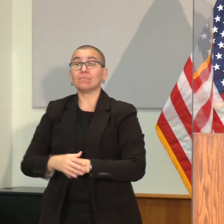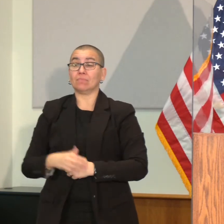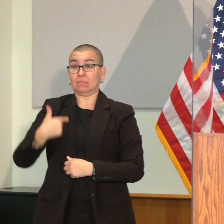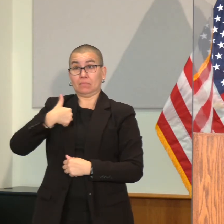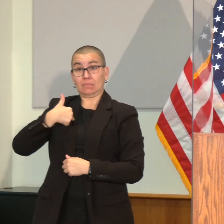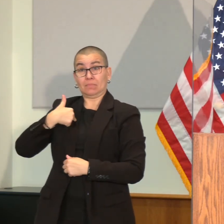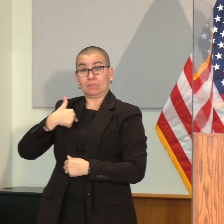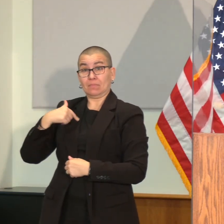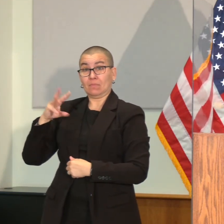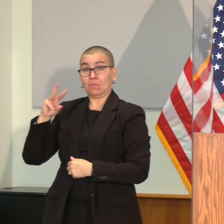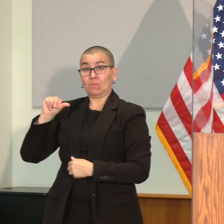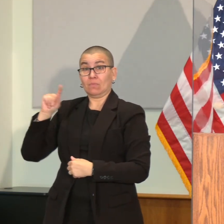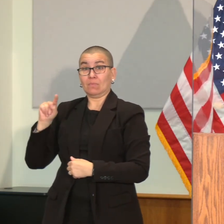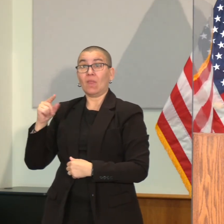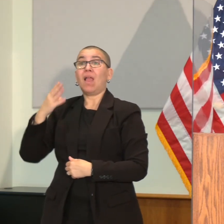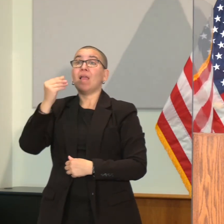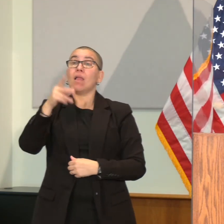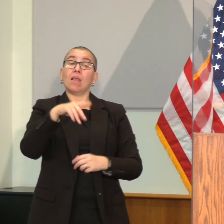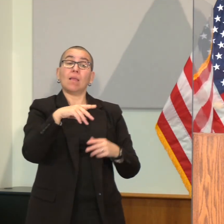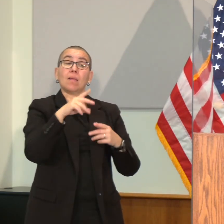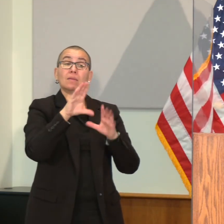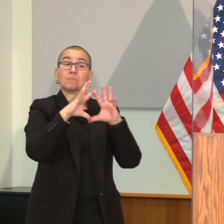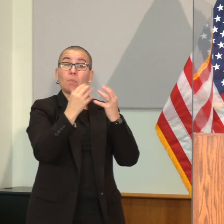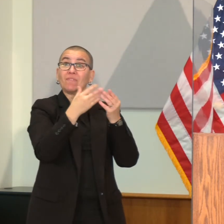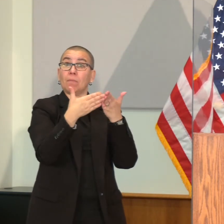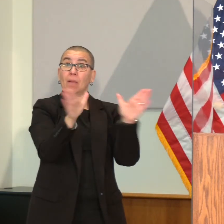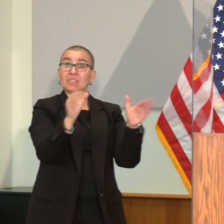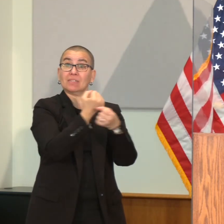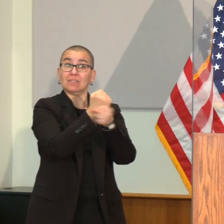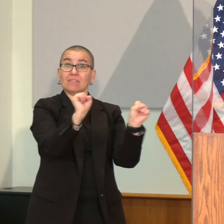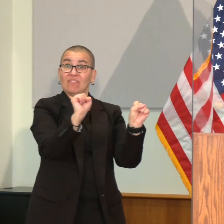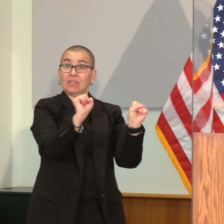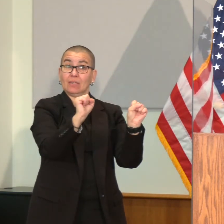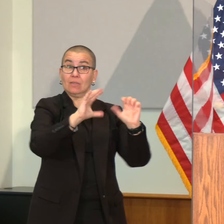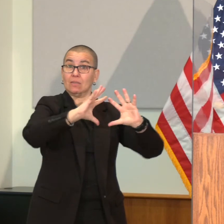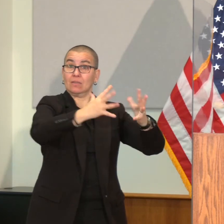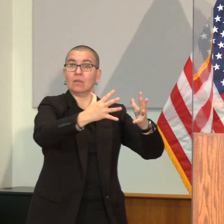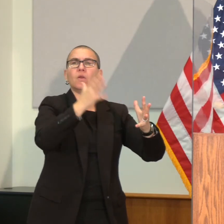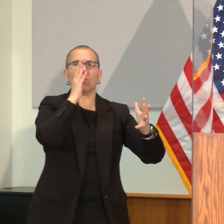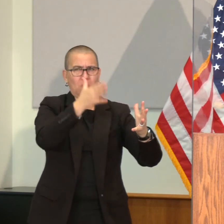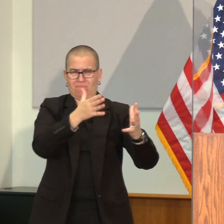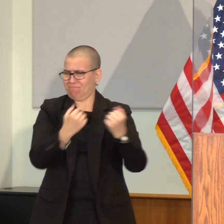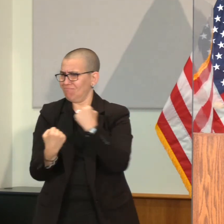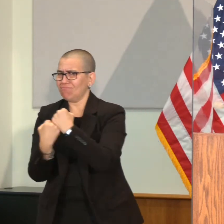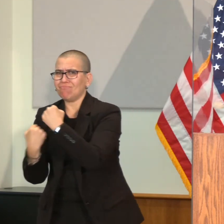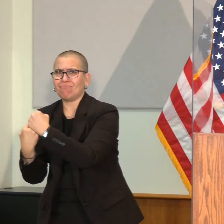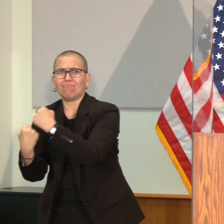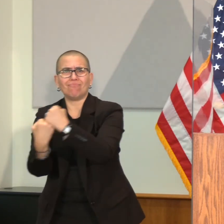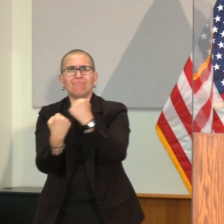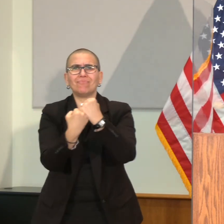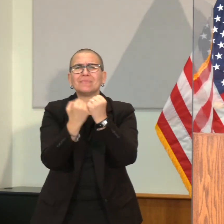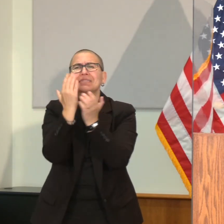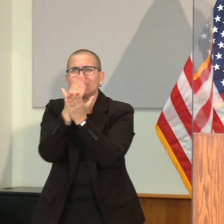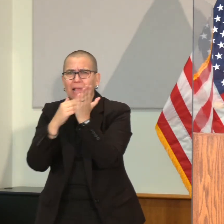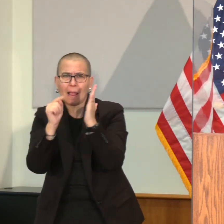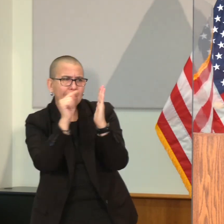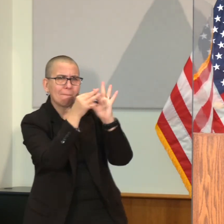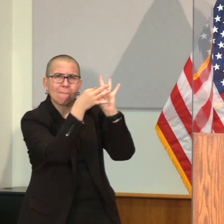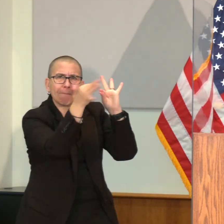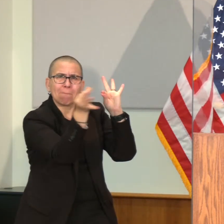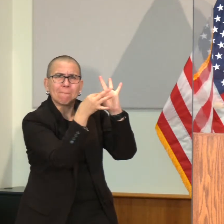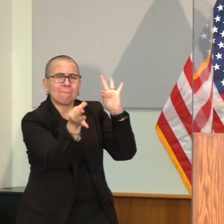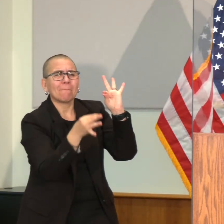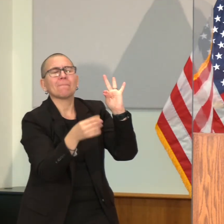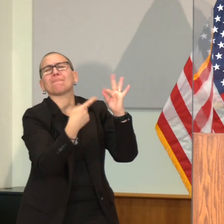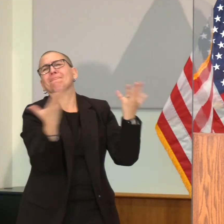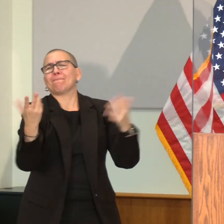are hugely supportive of these. Some of them just strike such a sense of common sense that let's figure out a